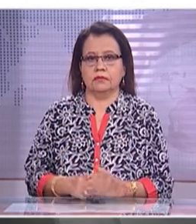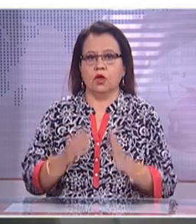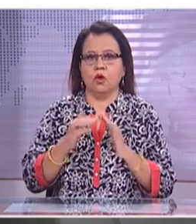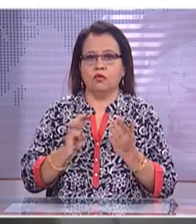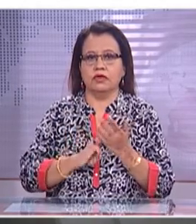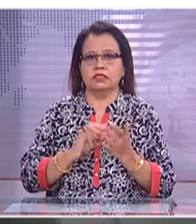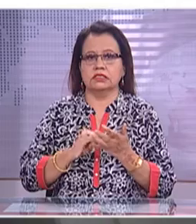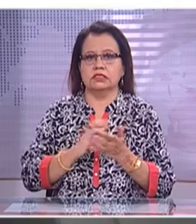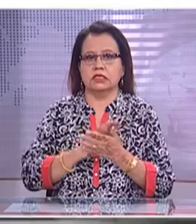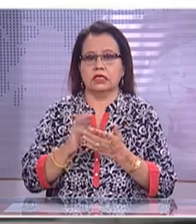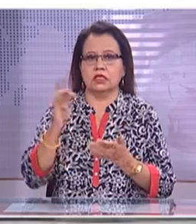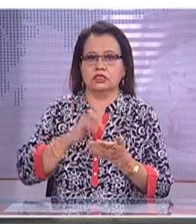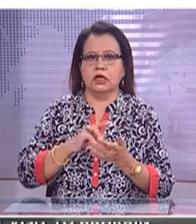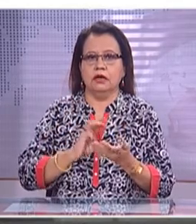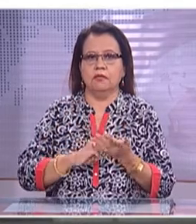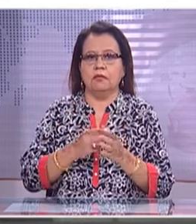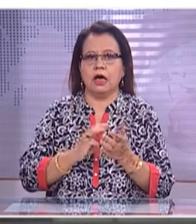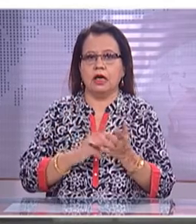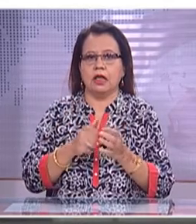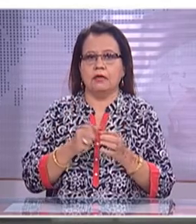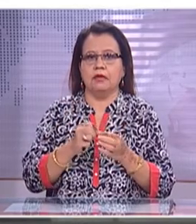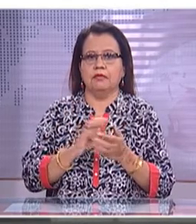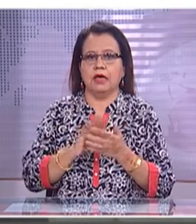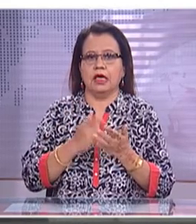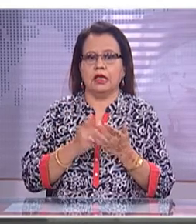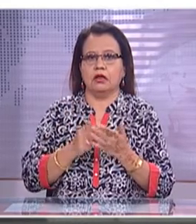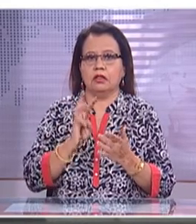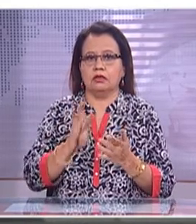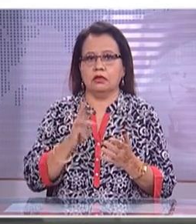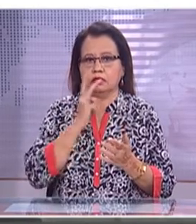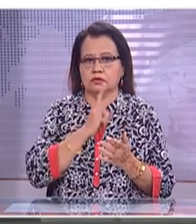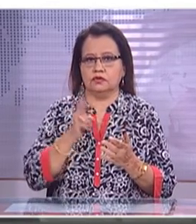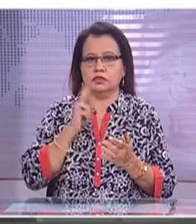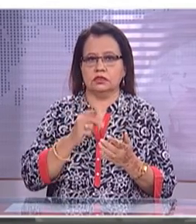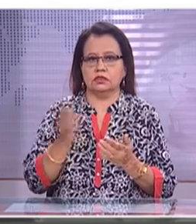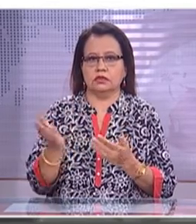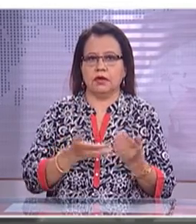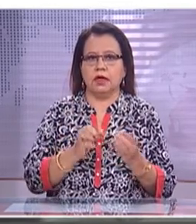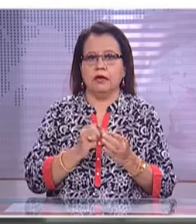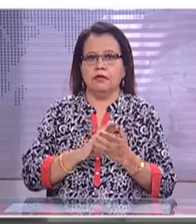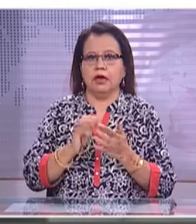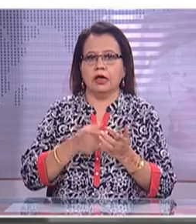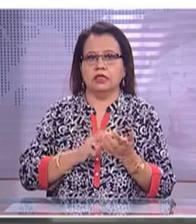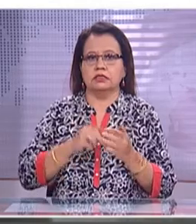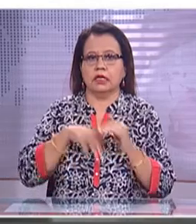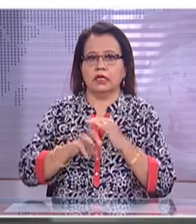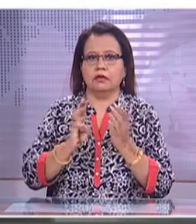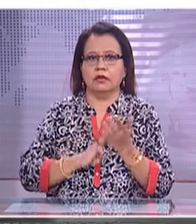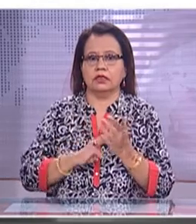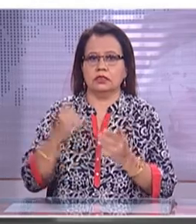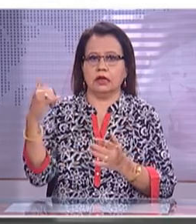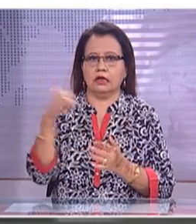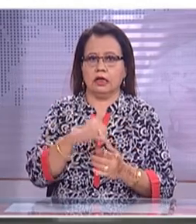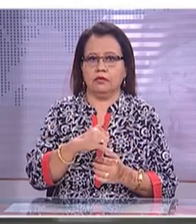Home Minister Rajnath Singh has reached Manama in Bahrain on a 3-day visit. He was received by Bahrain's Interior Minister